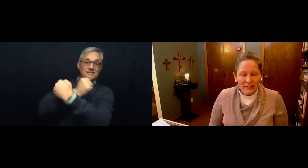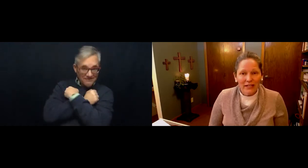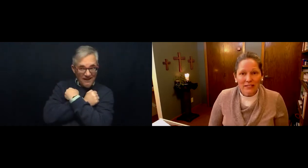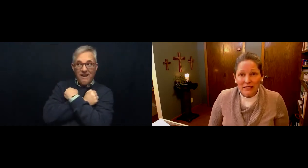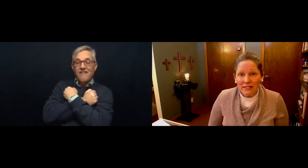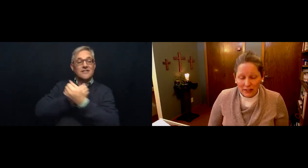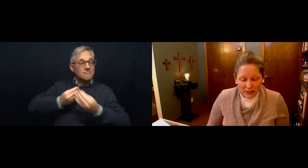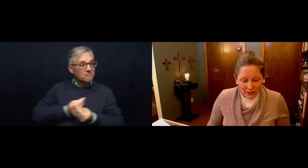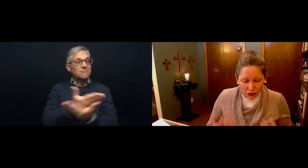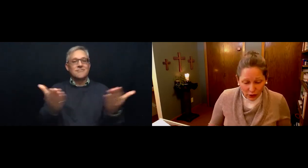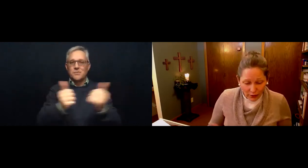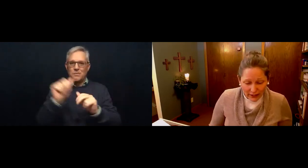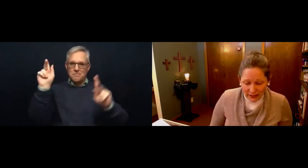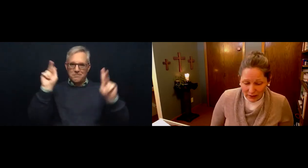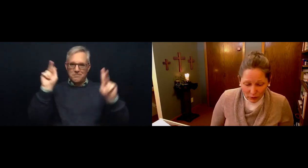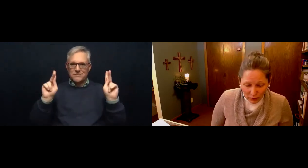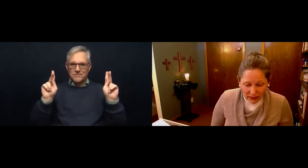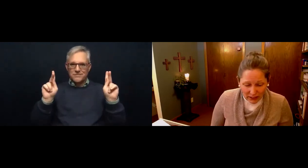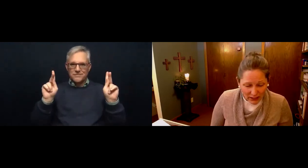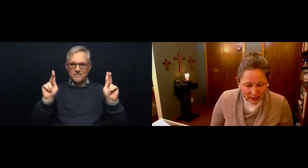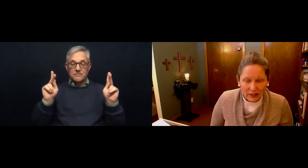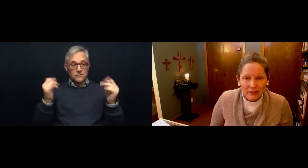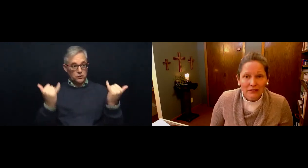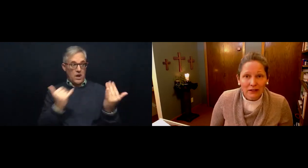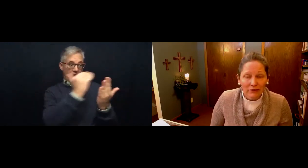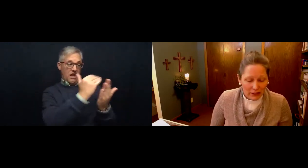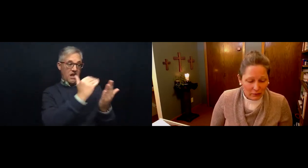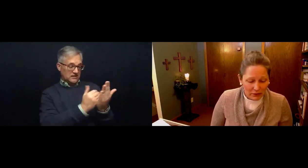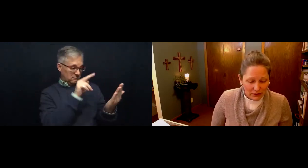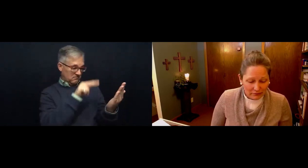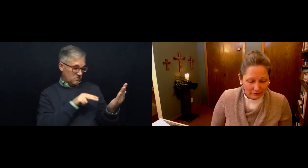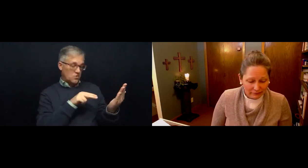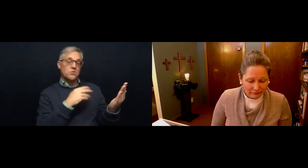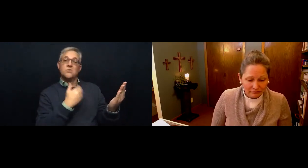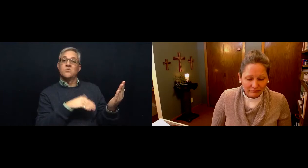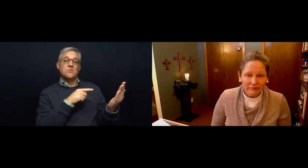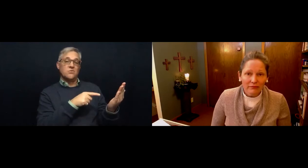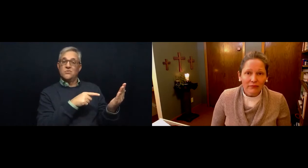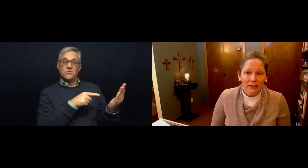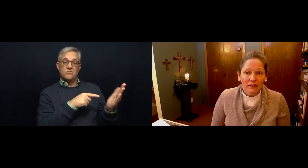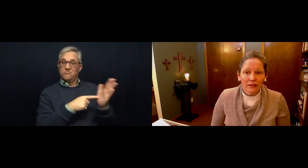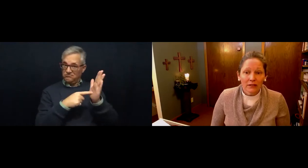And today's lesson does show us that it won't be easy to love our neighbors,